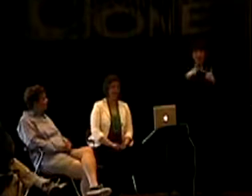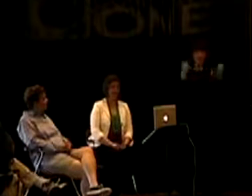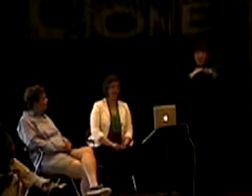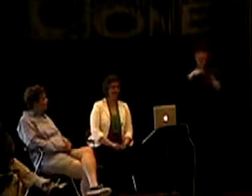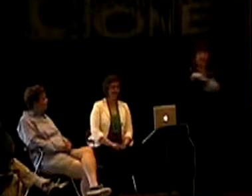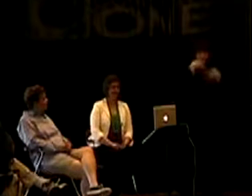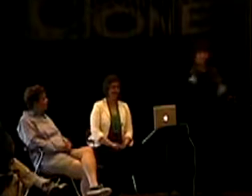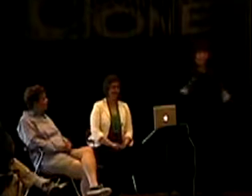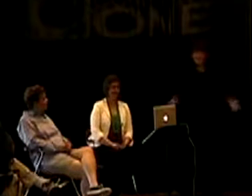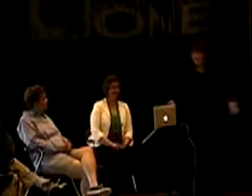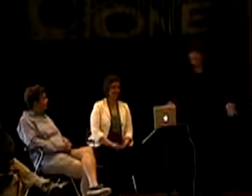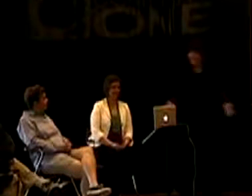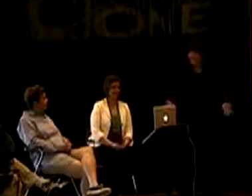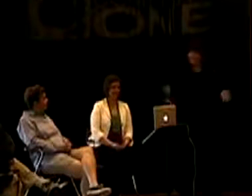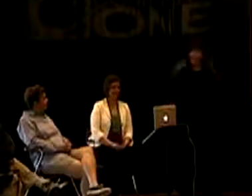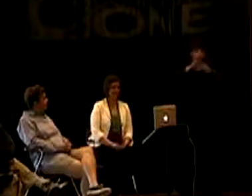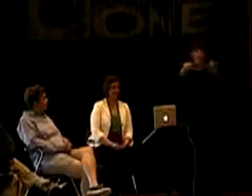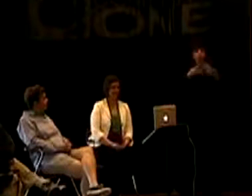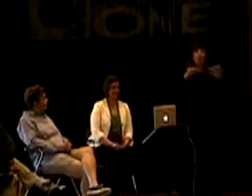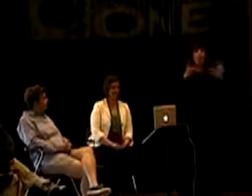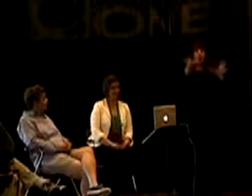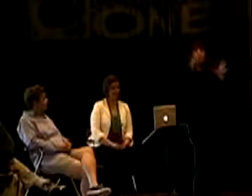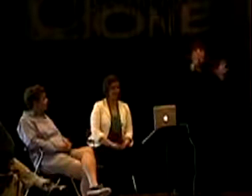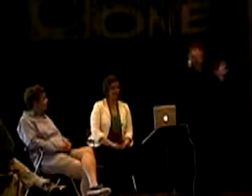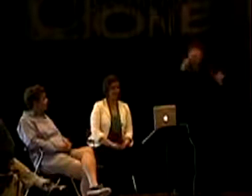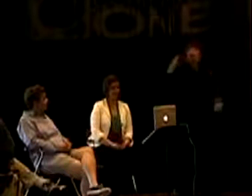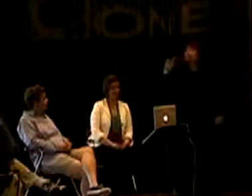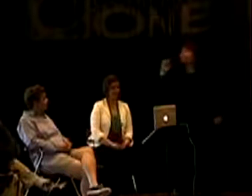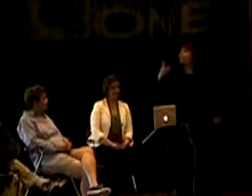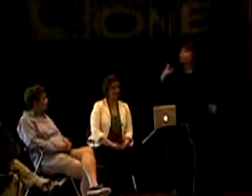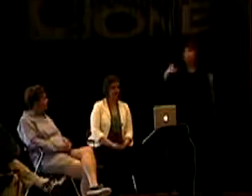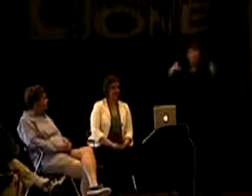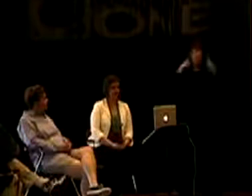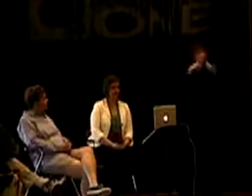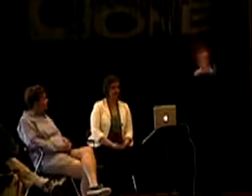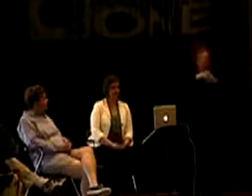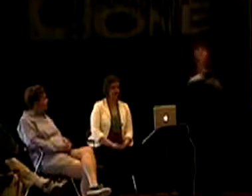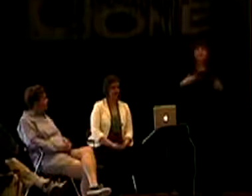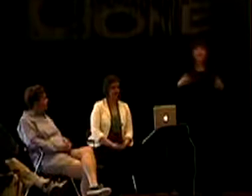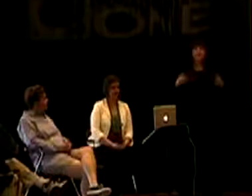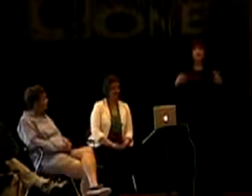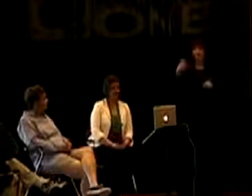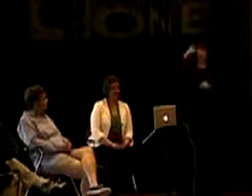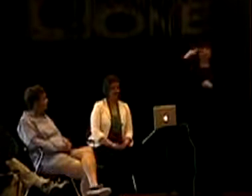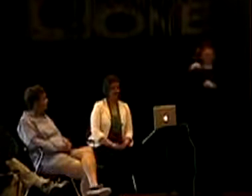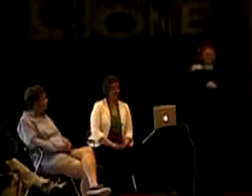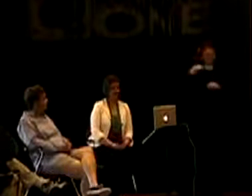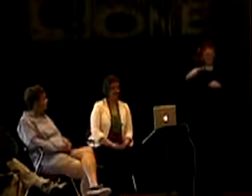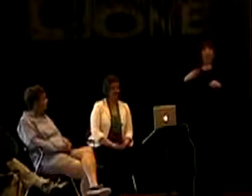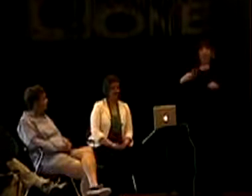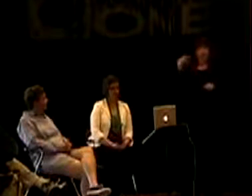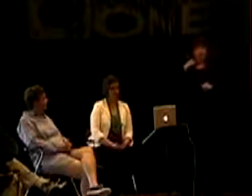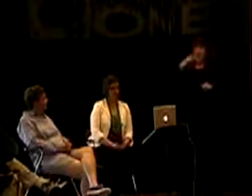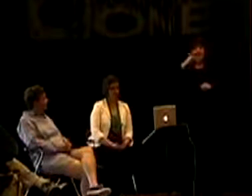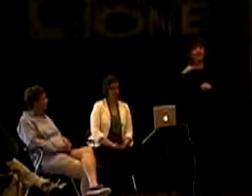know? And the stories are richer and more complex. And I think for me, the